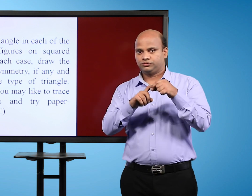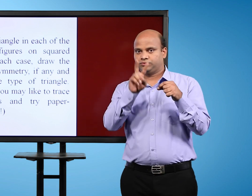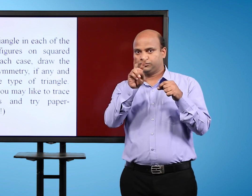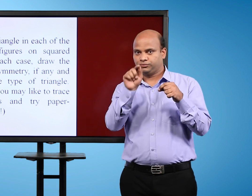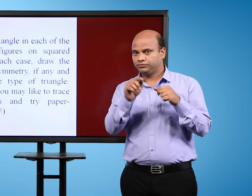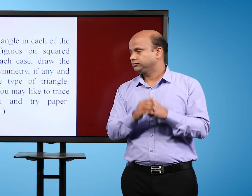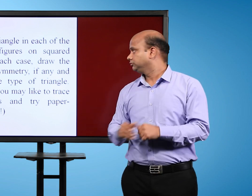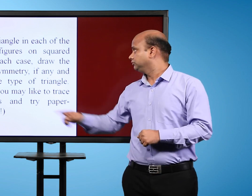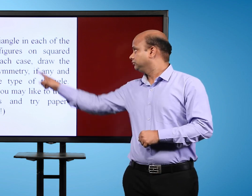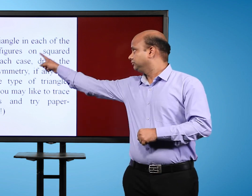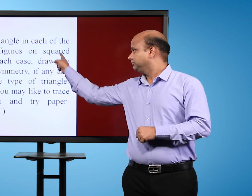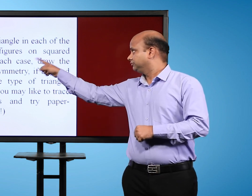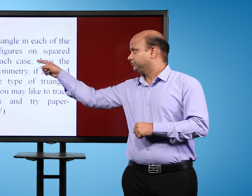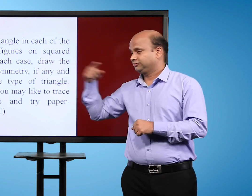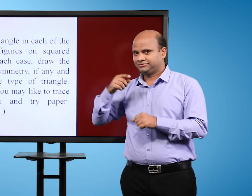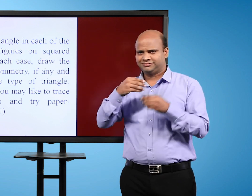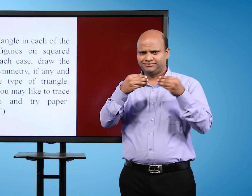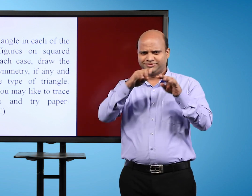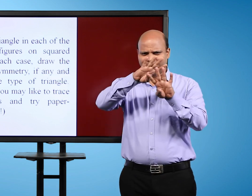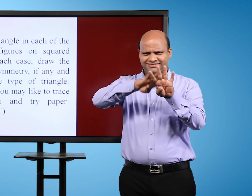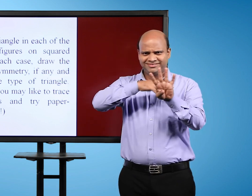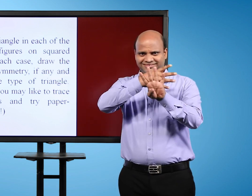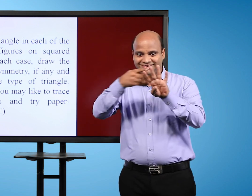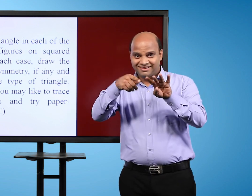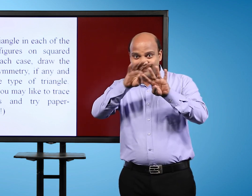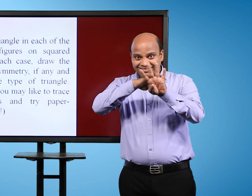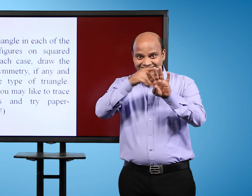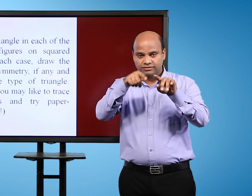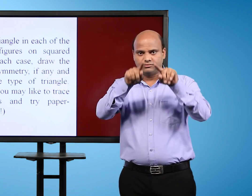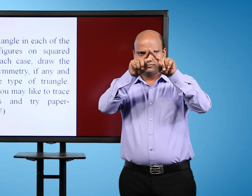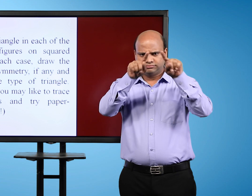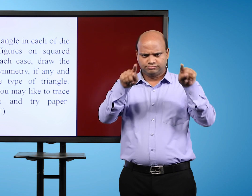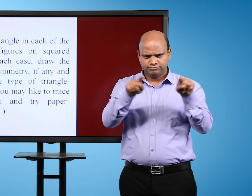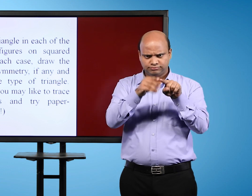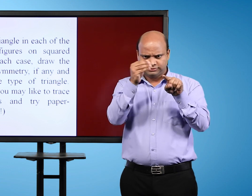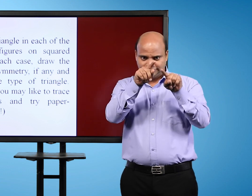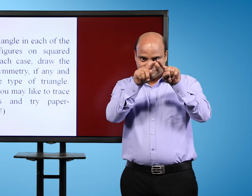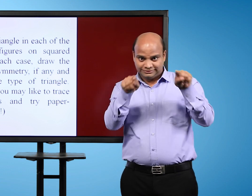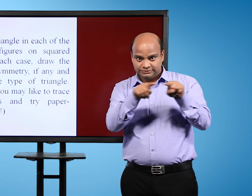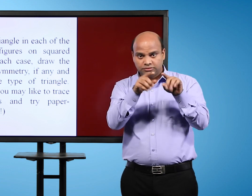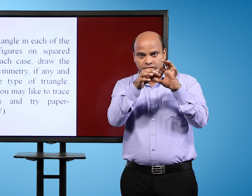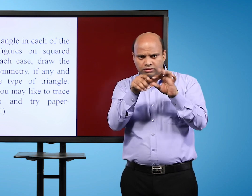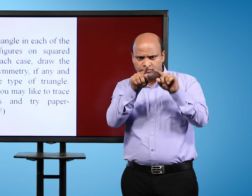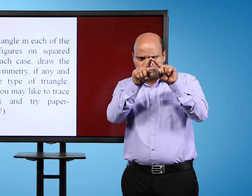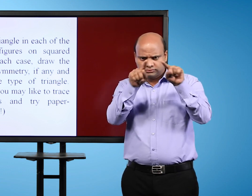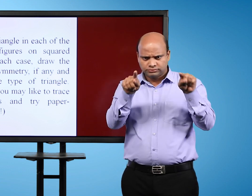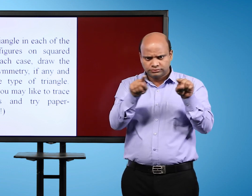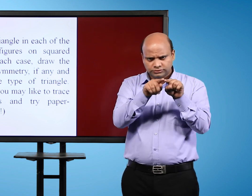2. Copy the triangle in each of the following figures on squared paper. In each case, draw